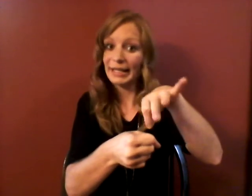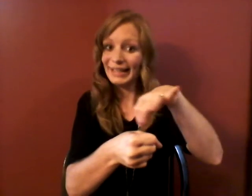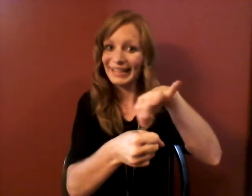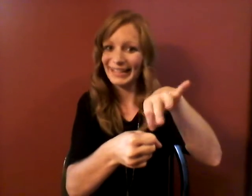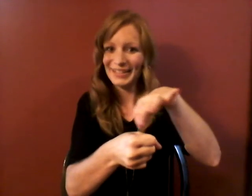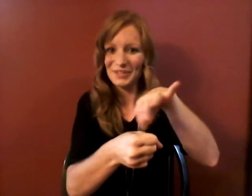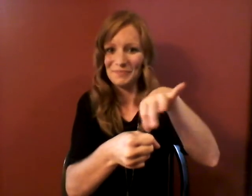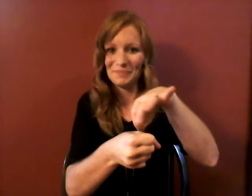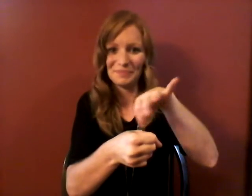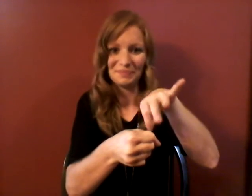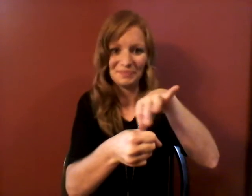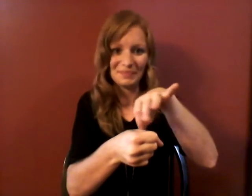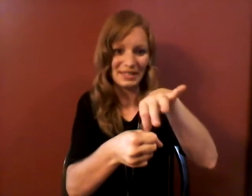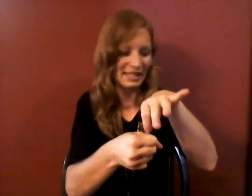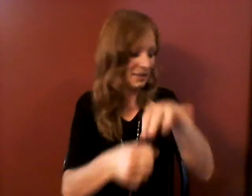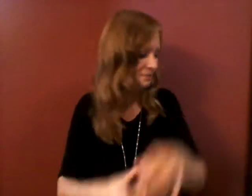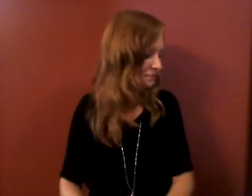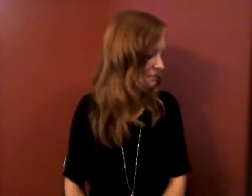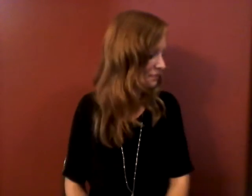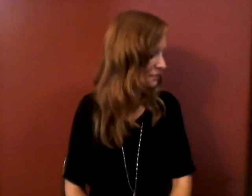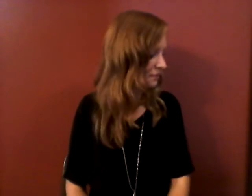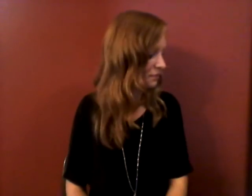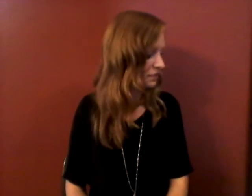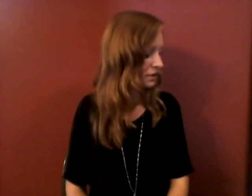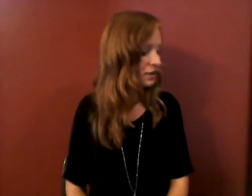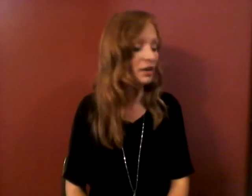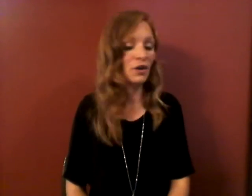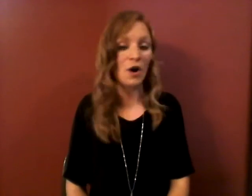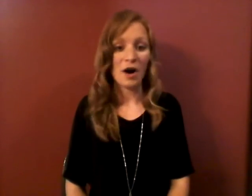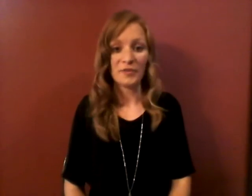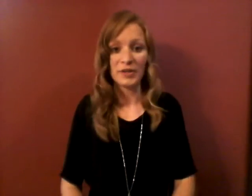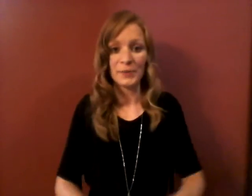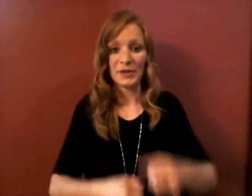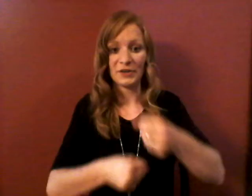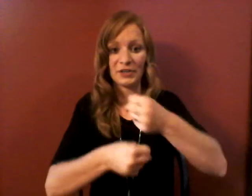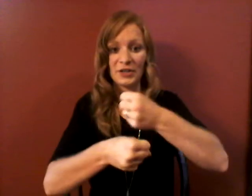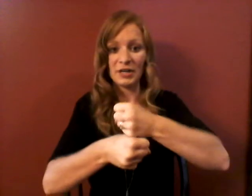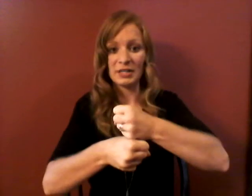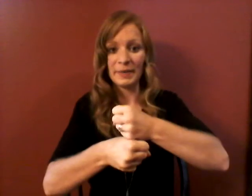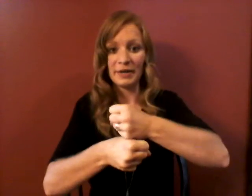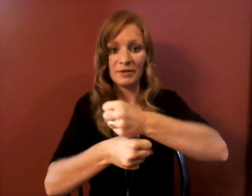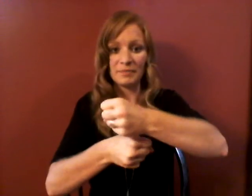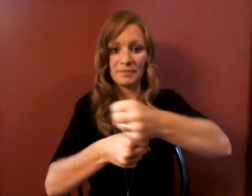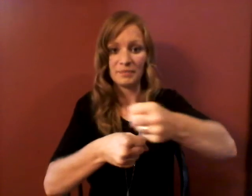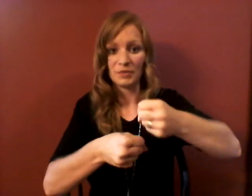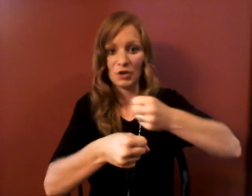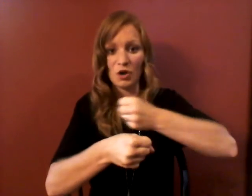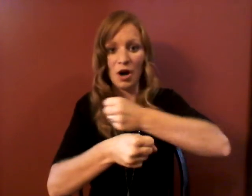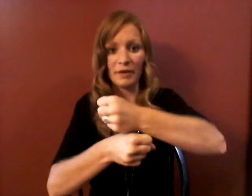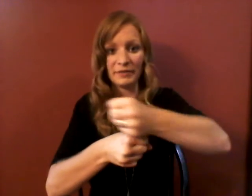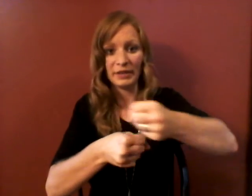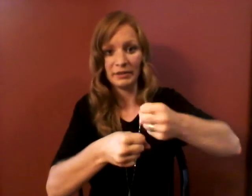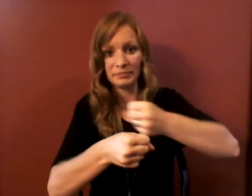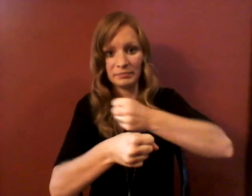delicately. Tea. Coffee, we already talked about. Coffee.